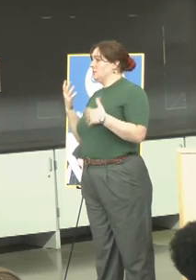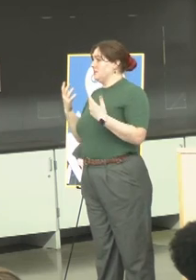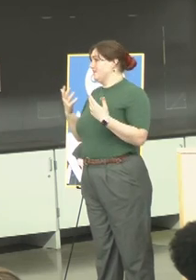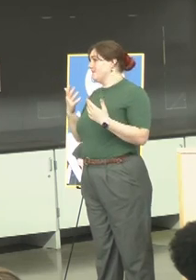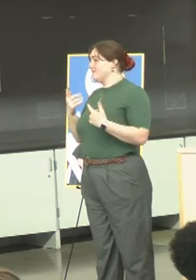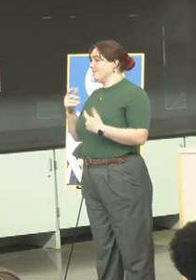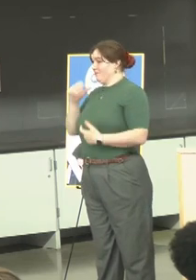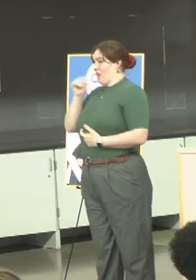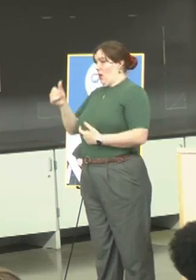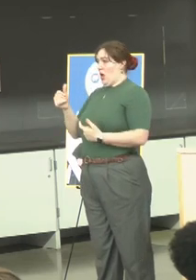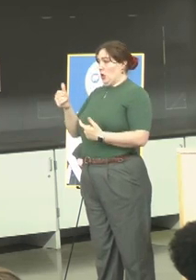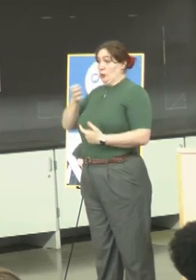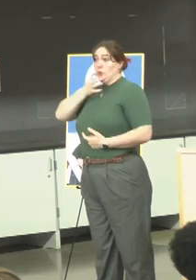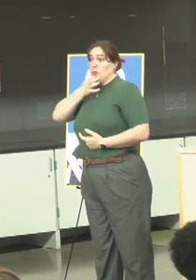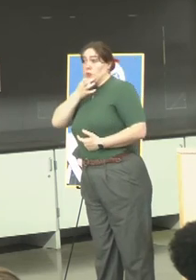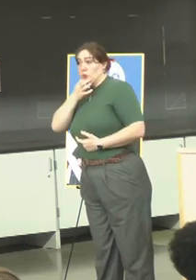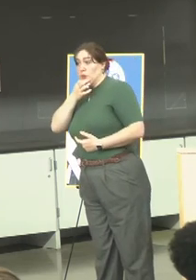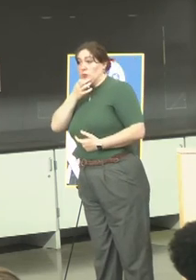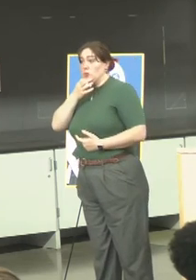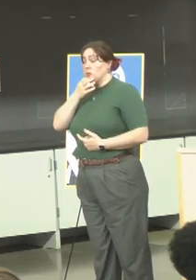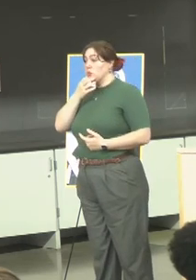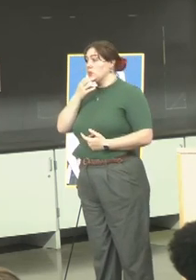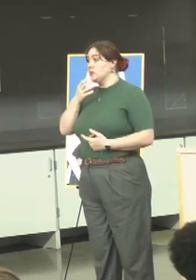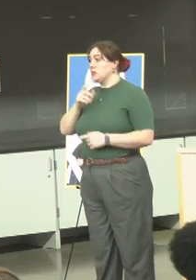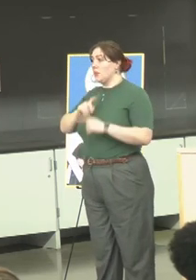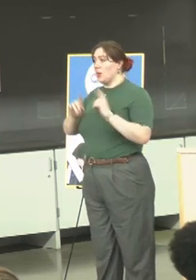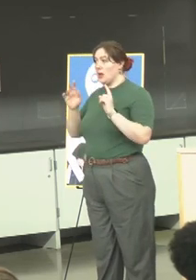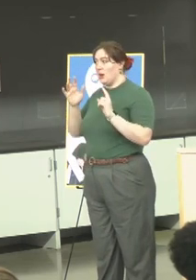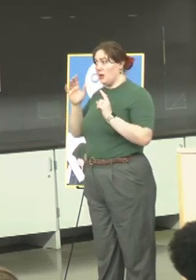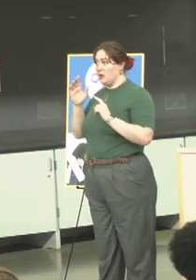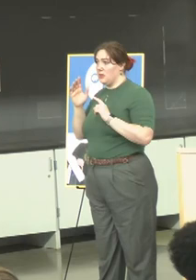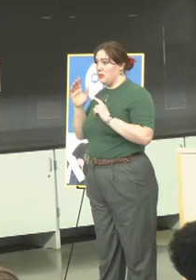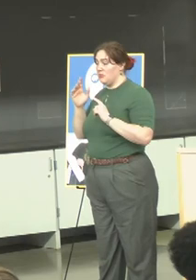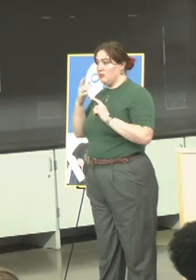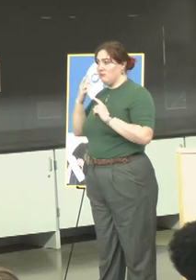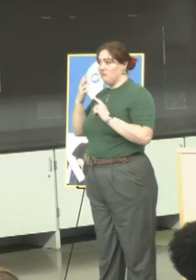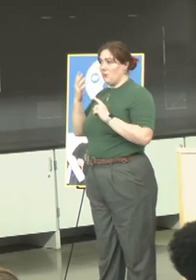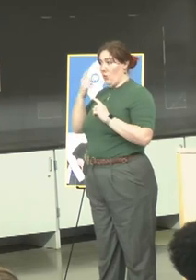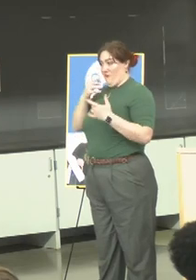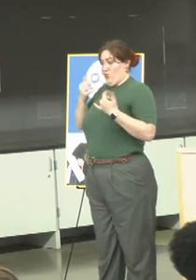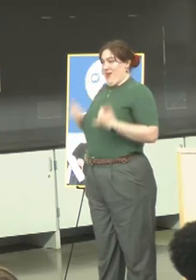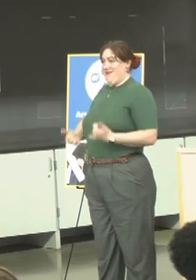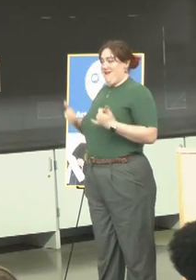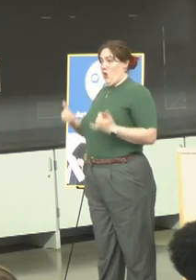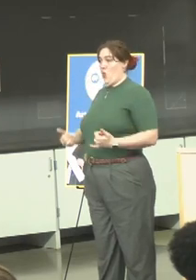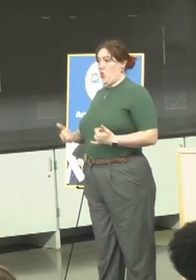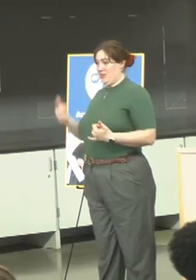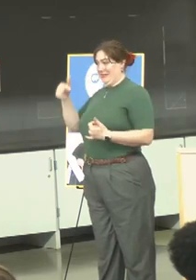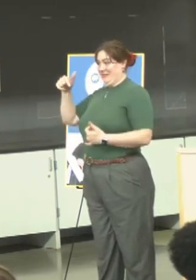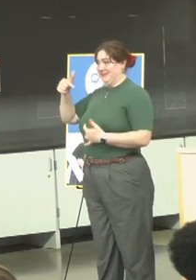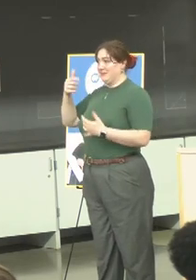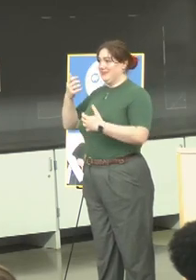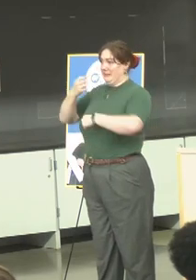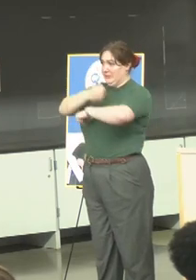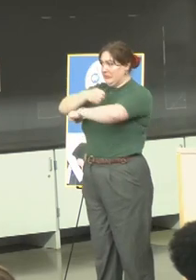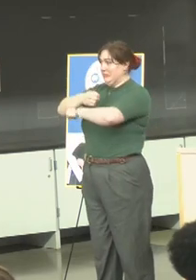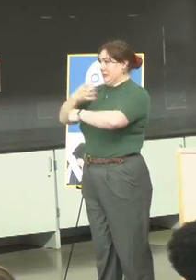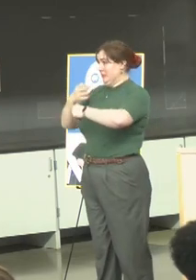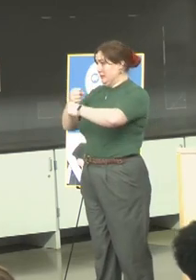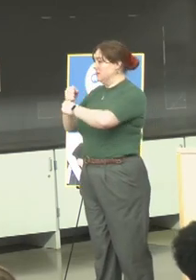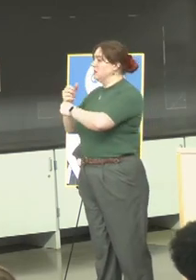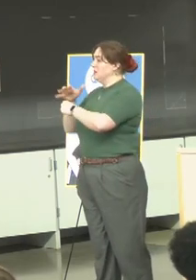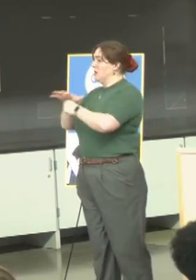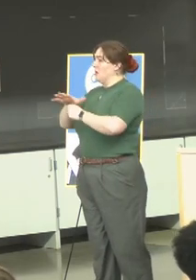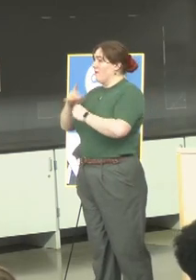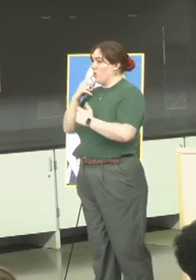term. That may be something that's required, but for the time being, this would be enough for us to do right now.